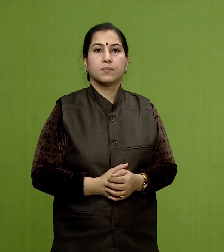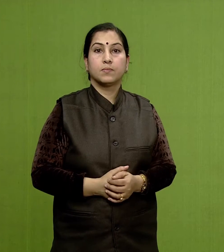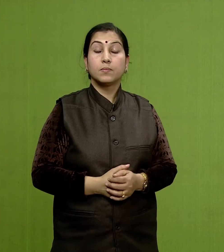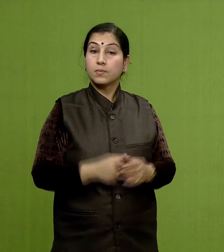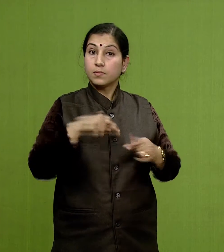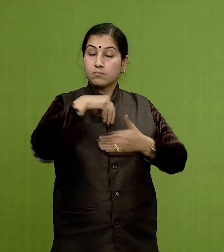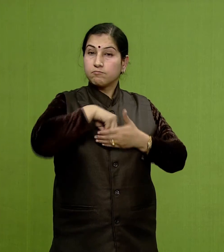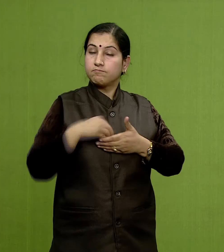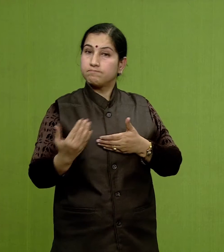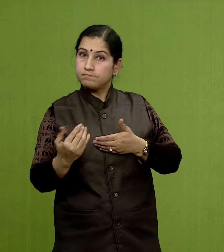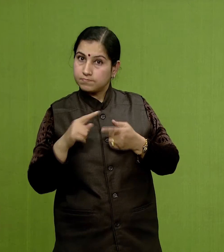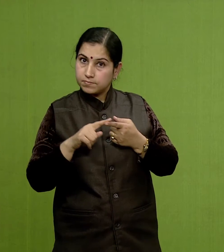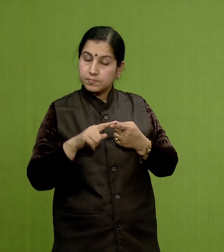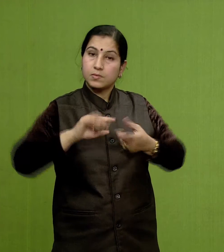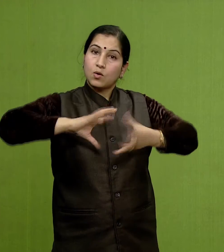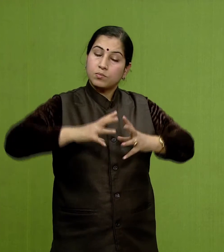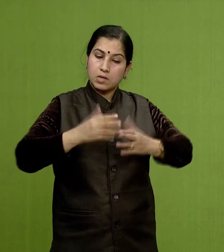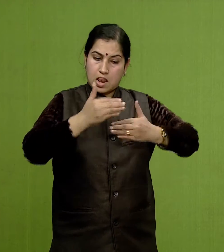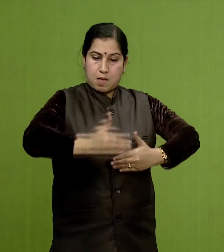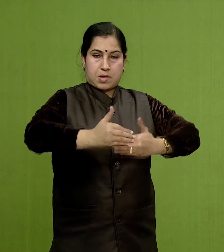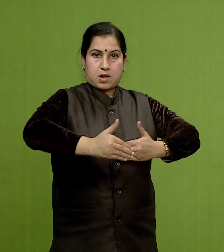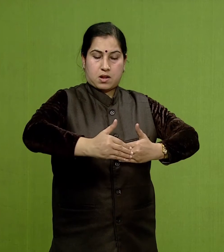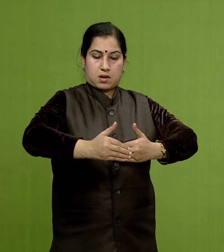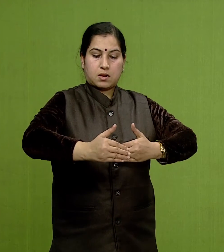Maturation sets limits to development.